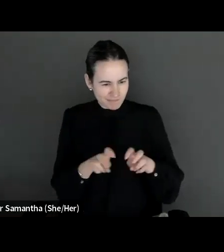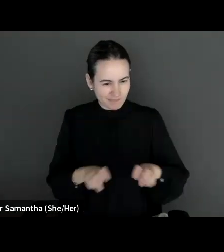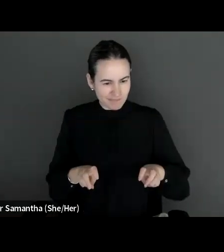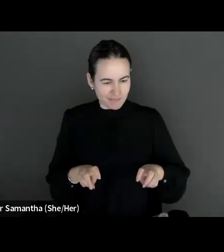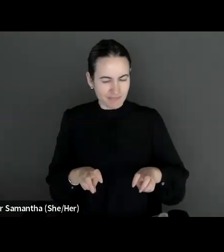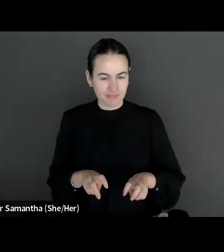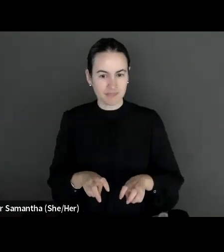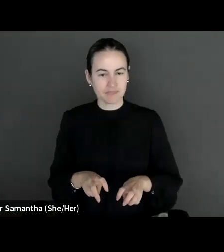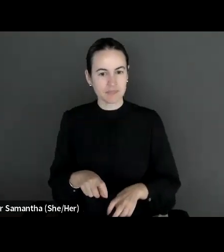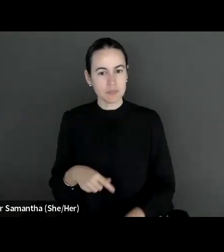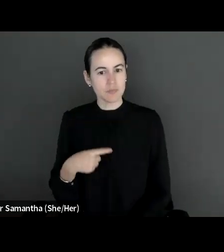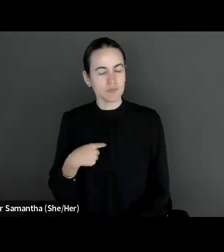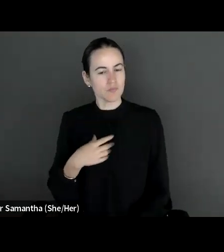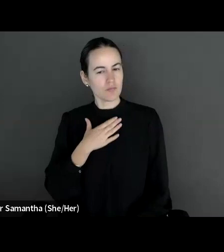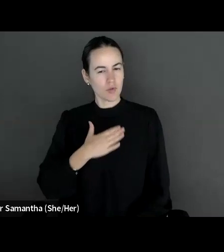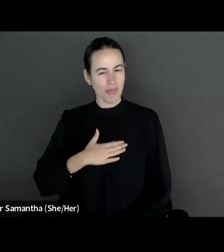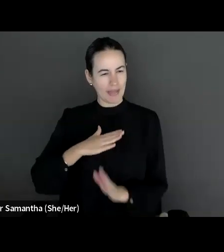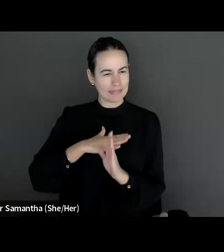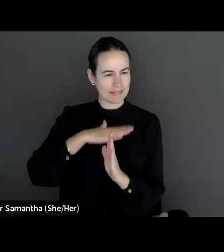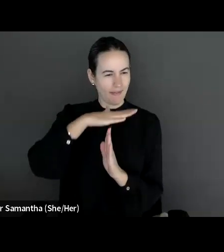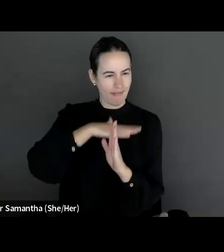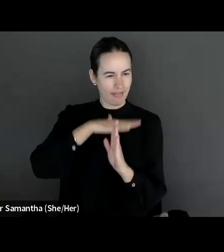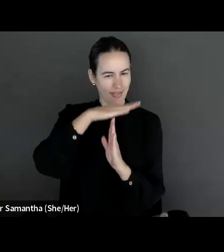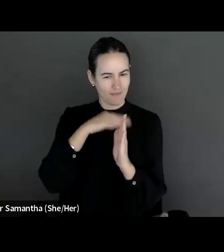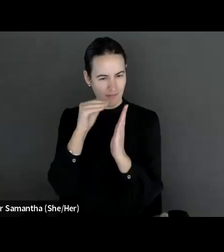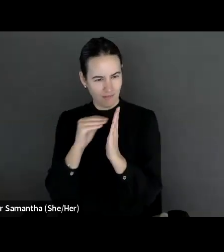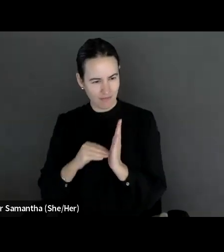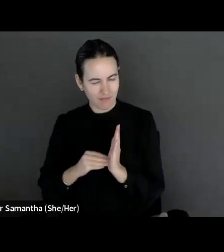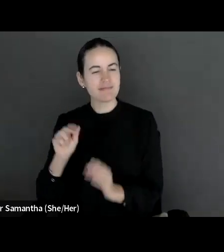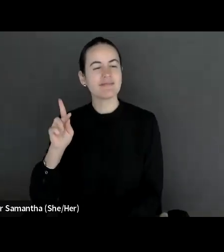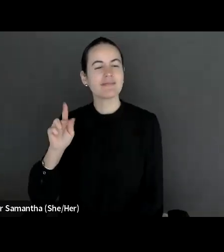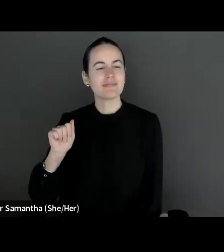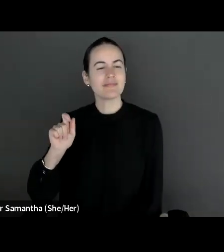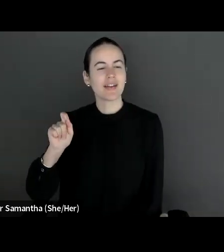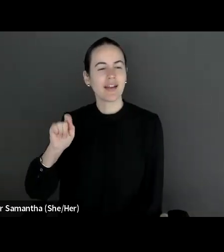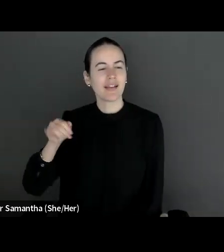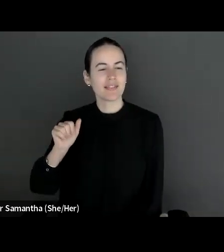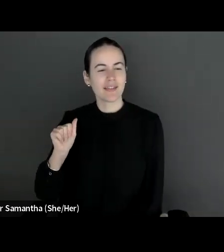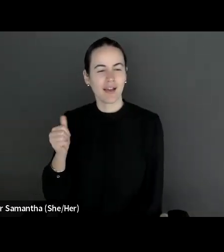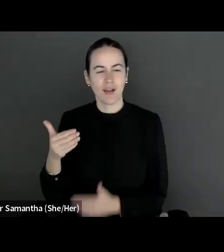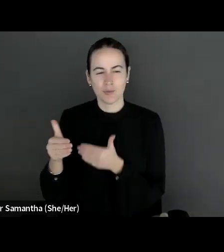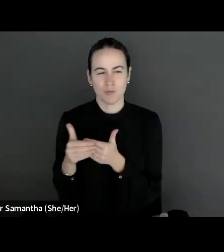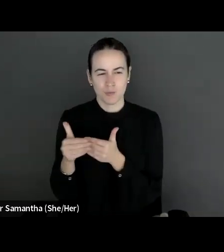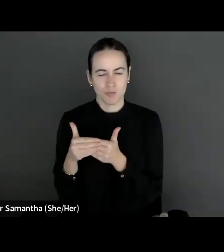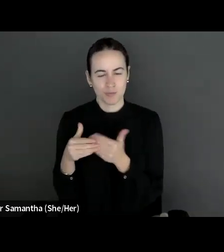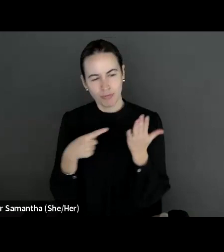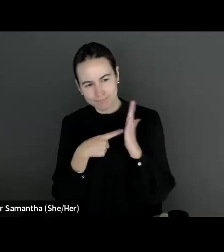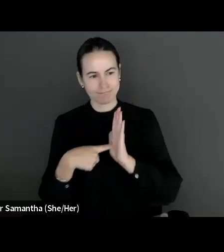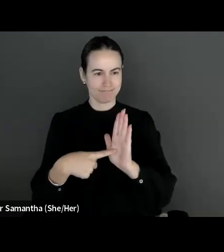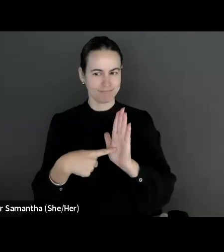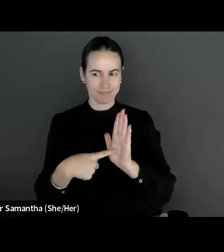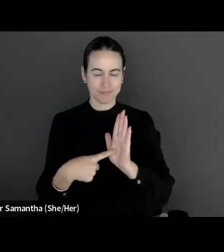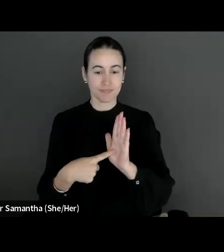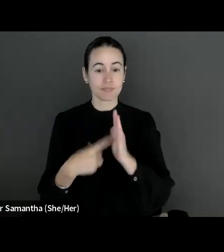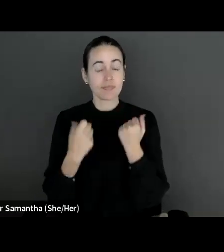developed a fluency rating scale, which will be presented by Katja just in a moment. So basically, we had 3 kinds of data that